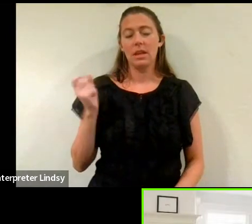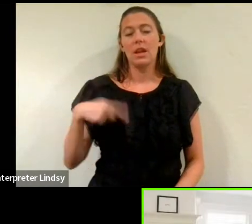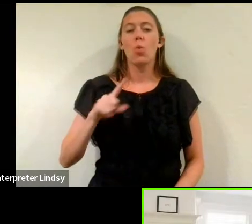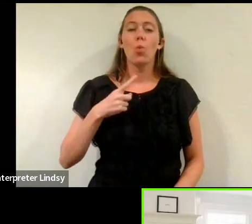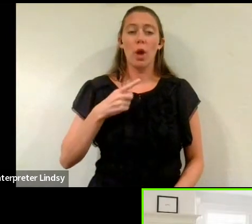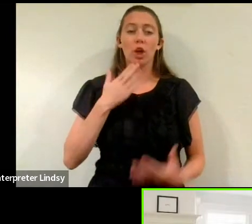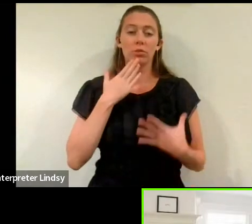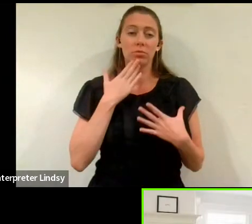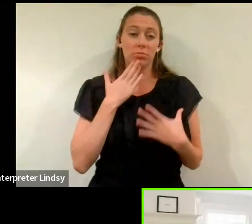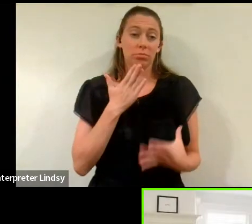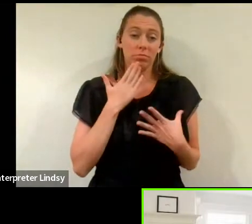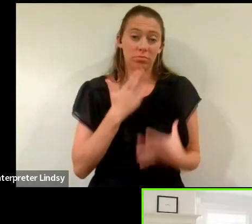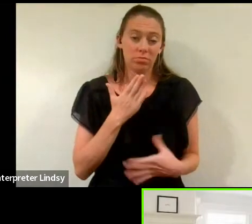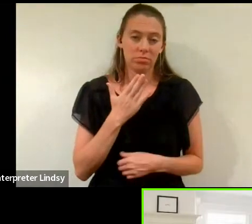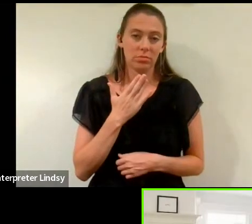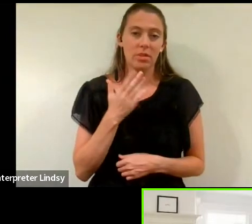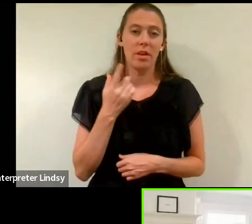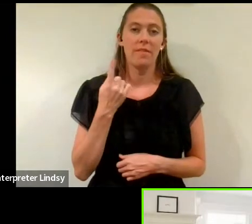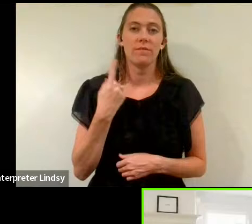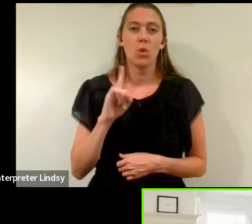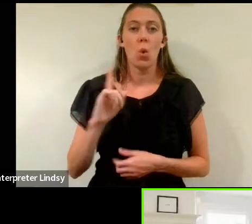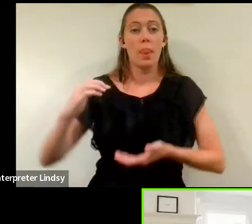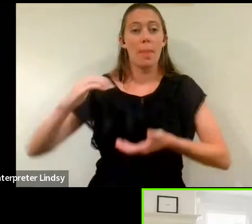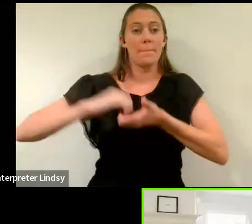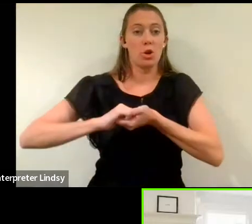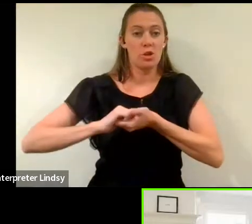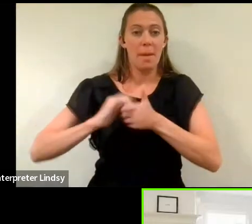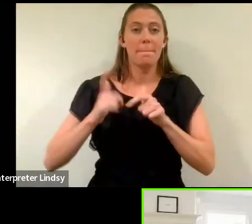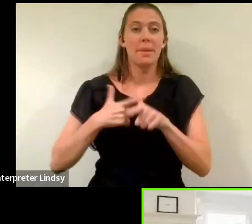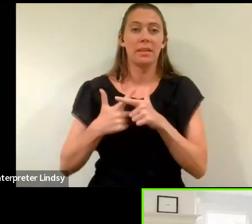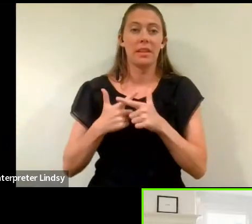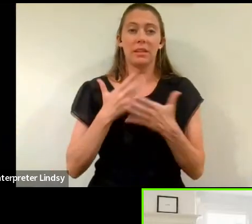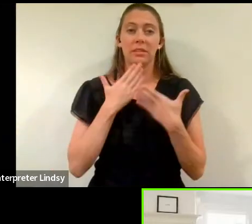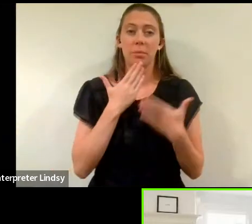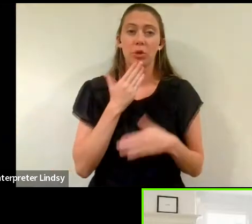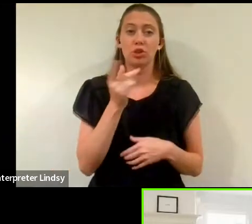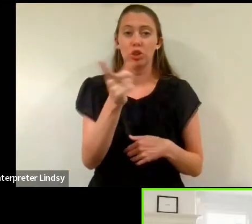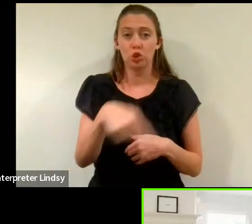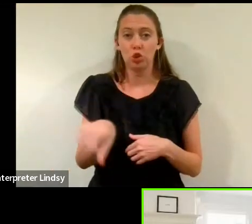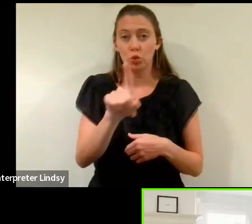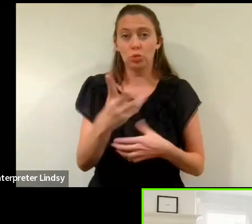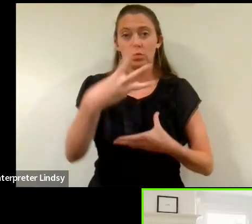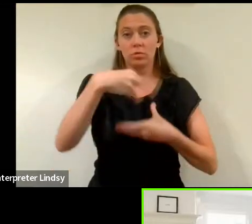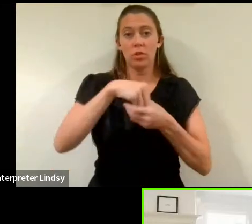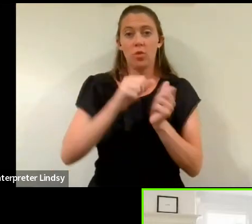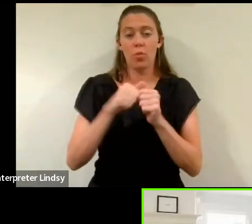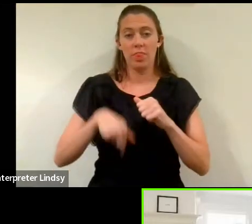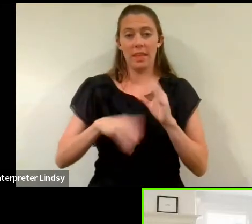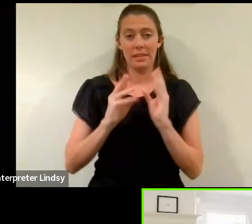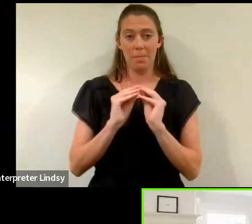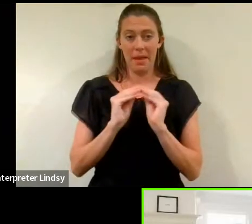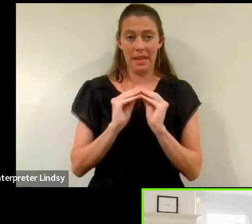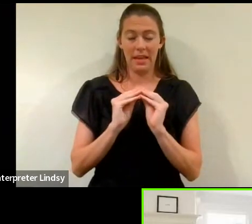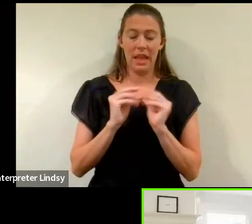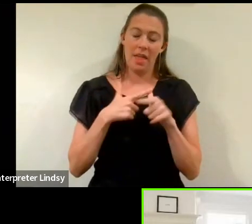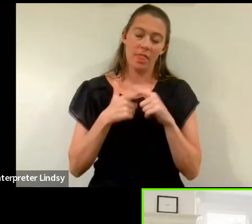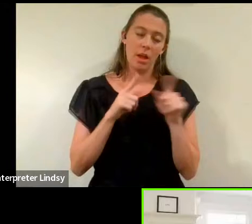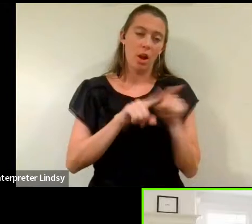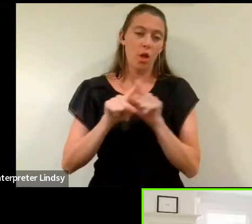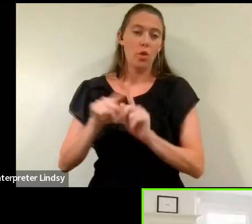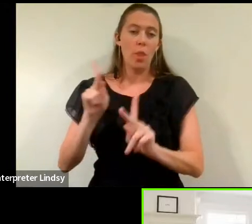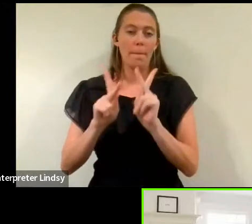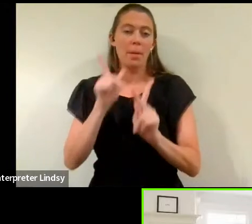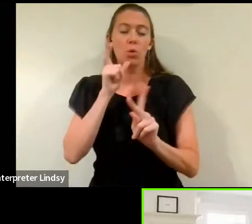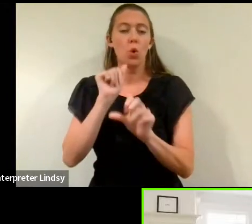that you and the Community Resilient Partners who aren't on this call are doing. And we see this as a